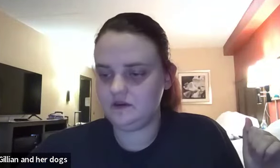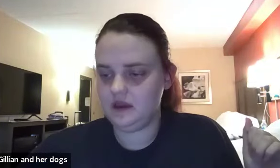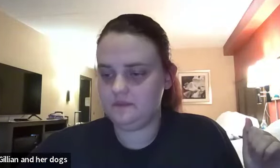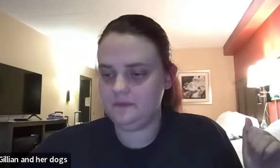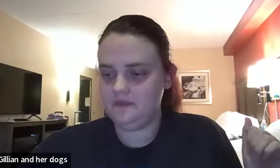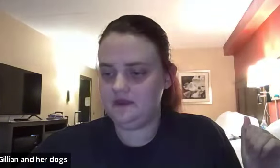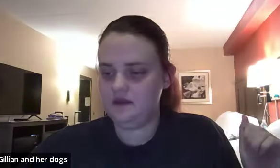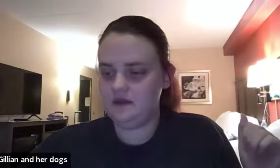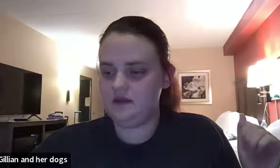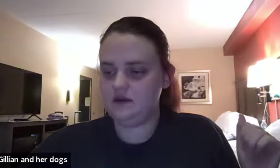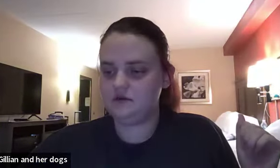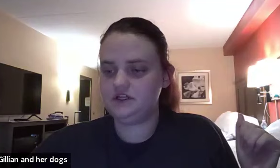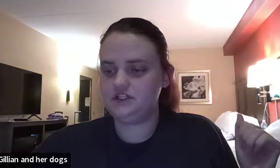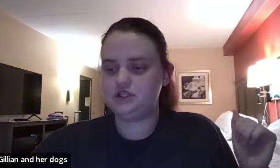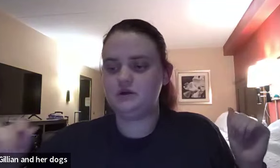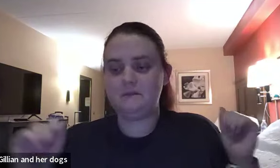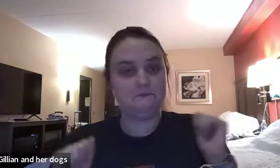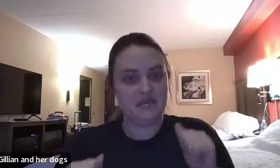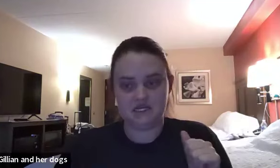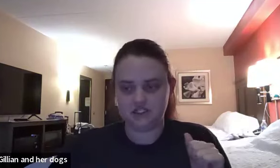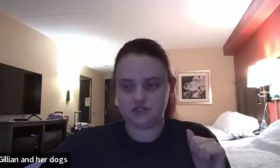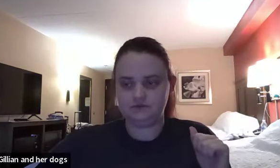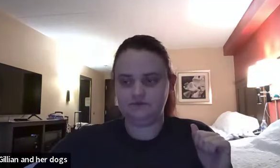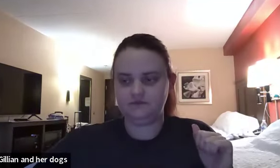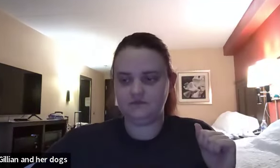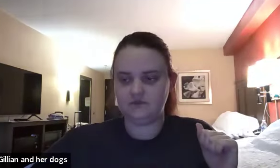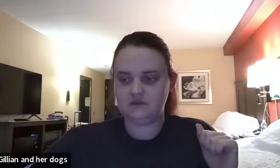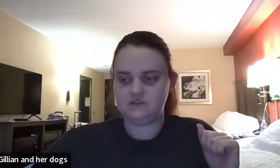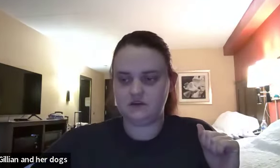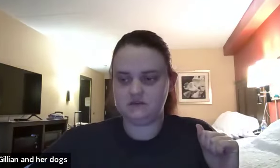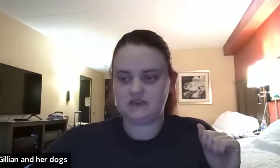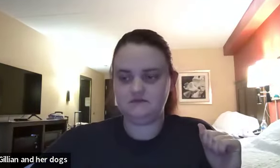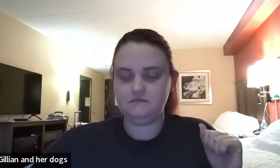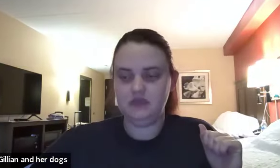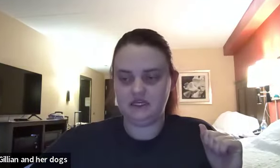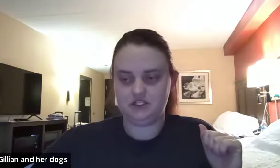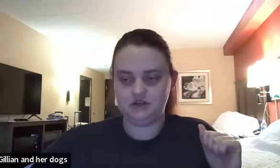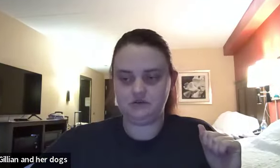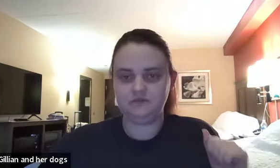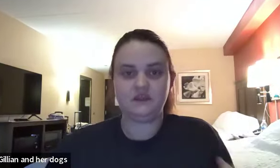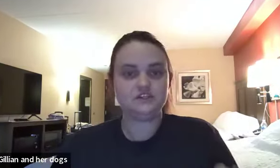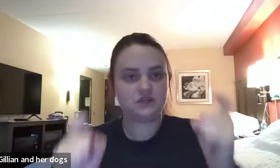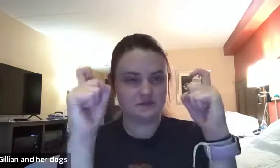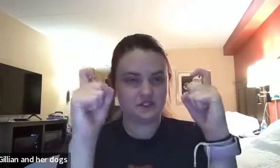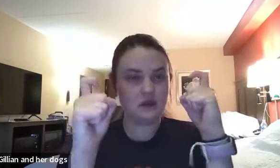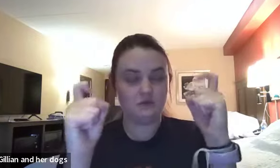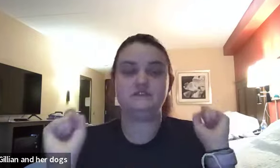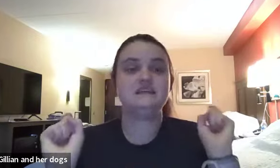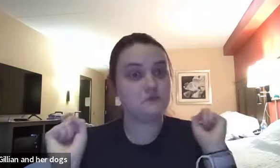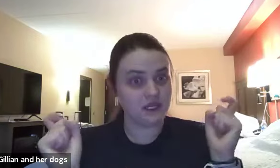Okay. Now we're going to do manager. So the sign for manager is you're going to have the sign for